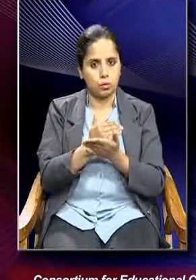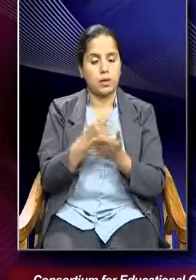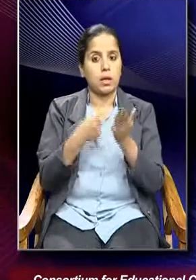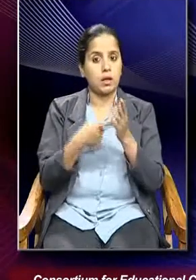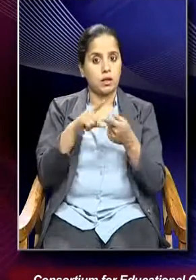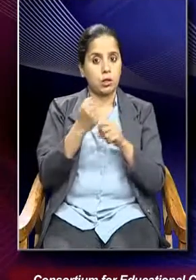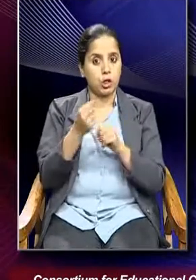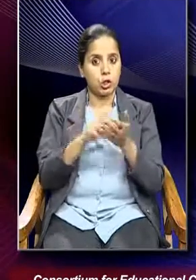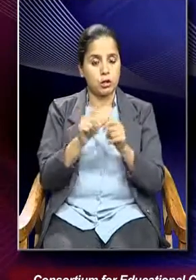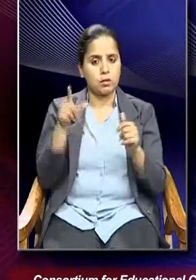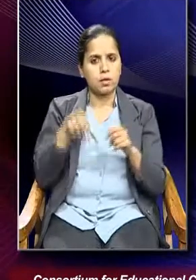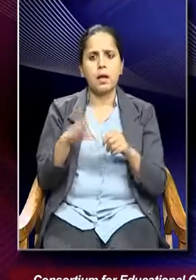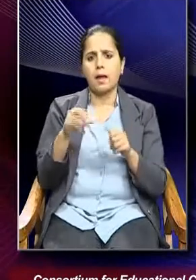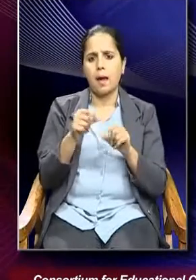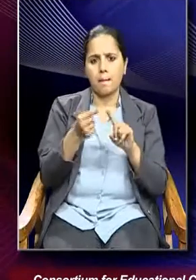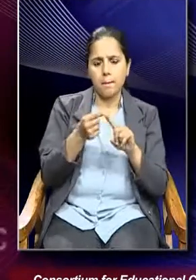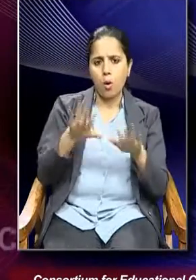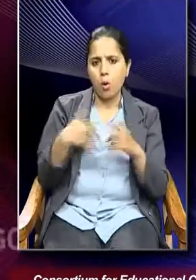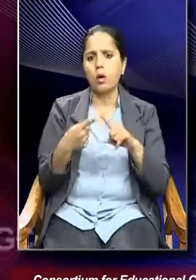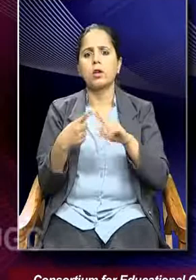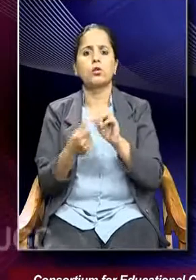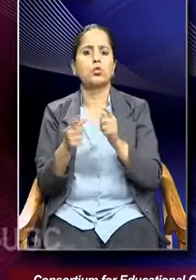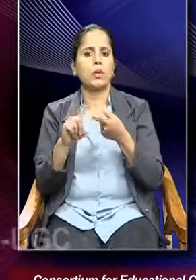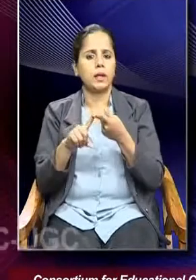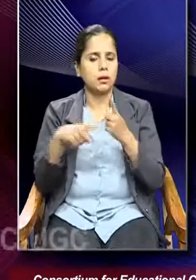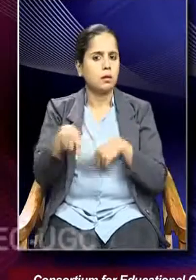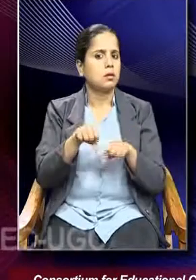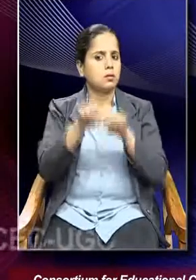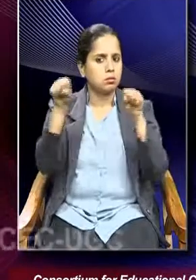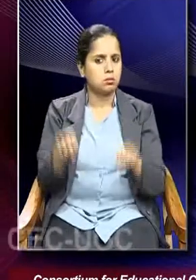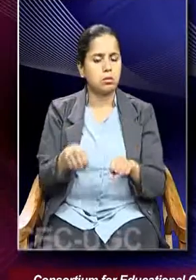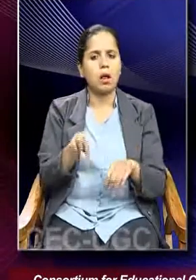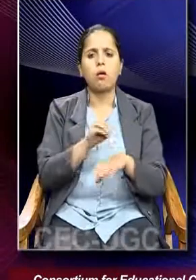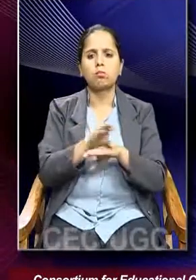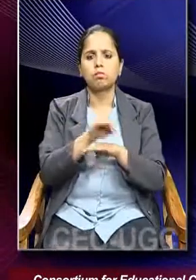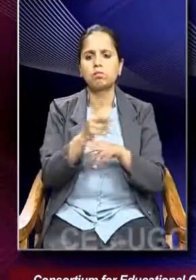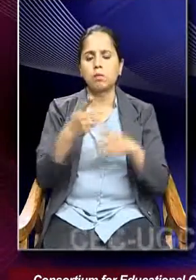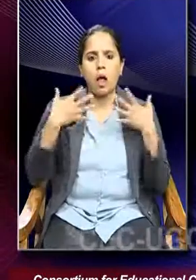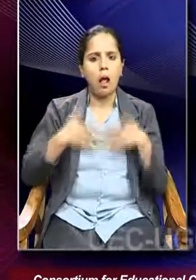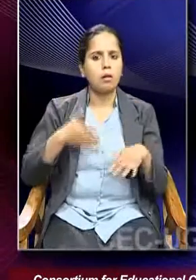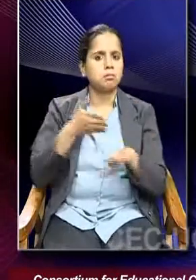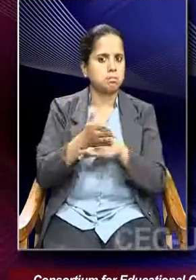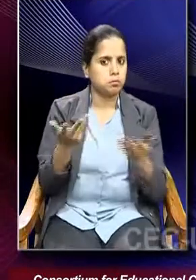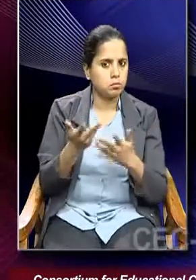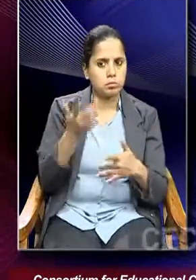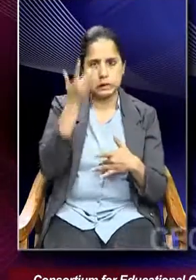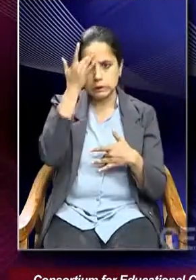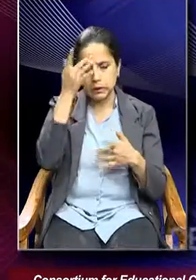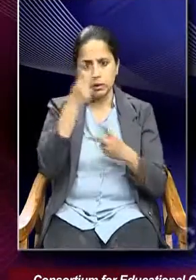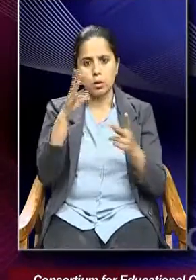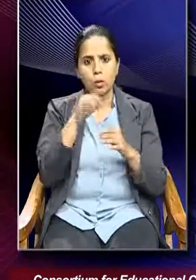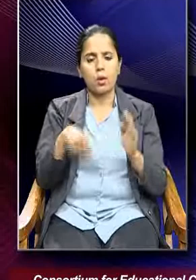NOx cap and trade system. To conduct the advice of health effects of ground